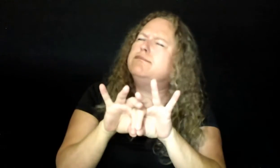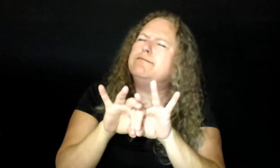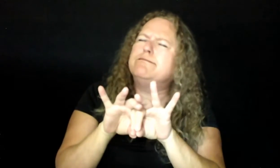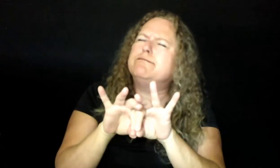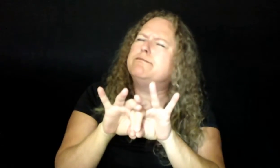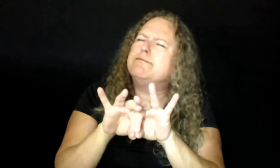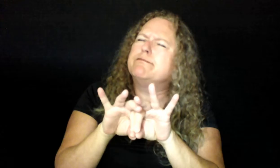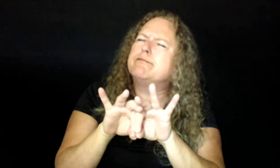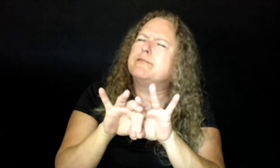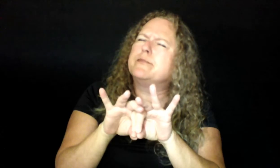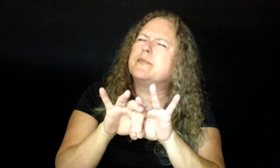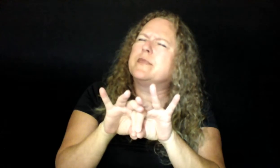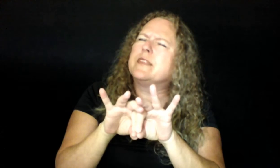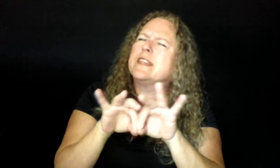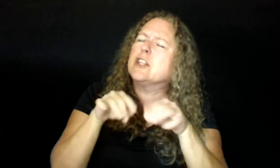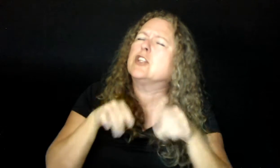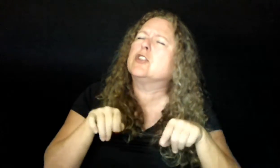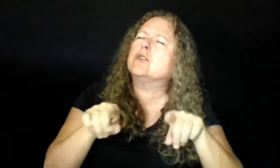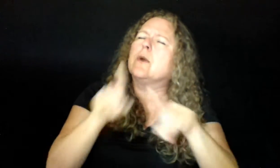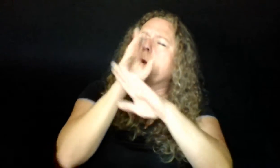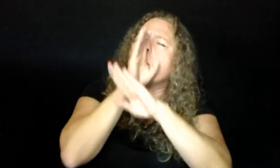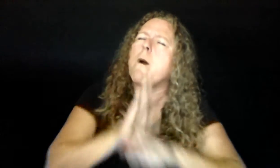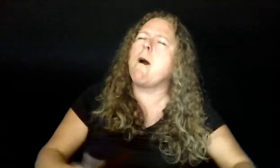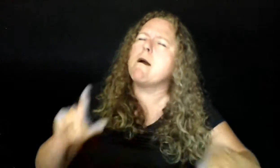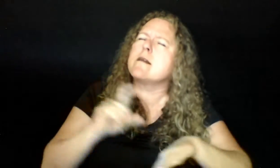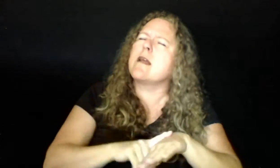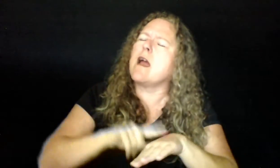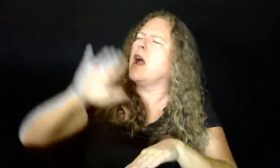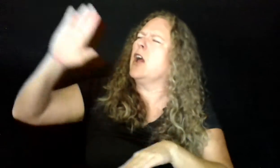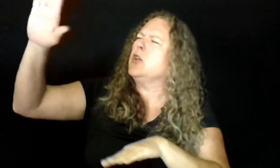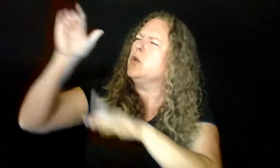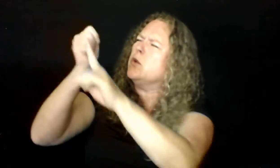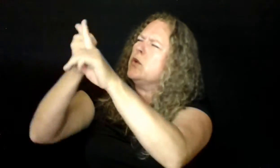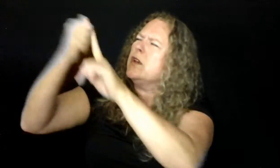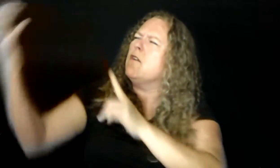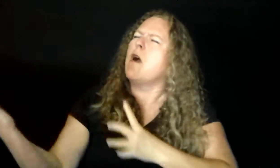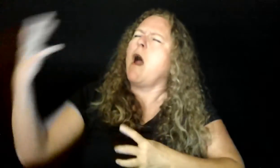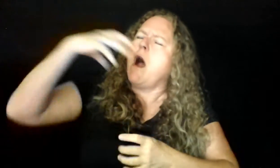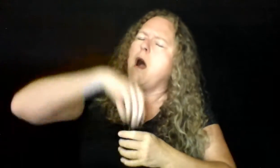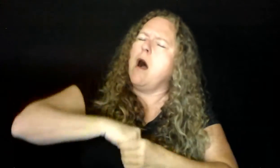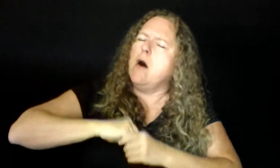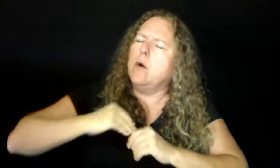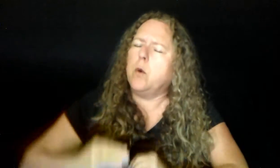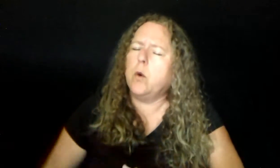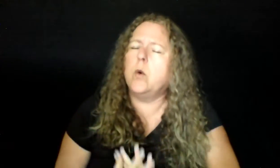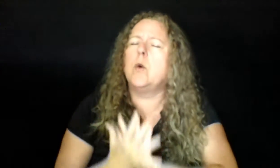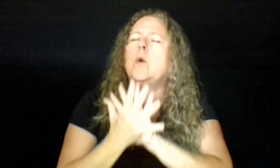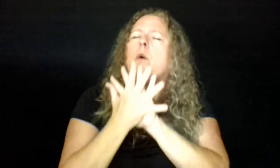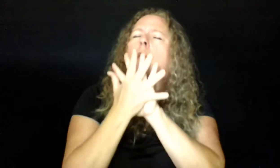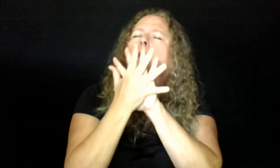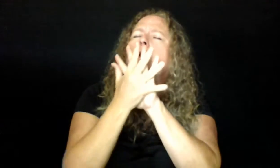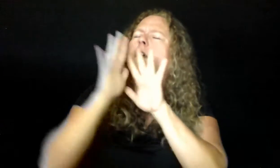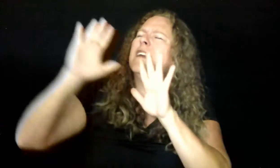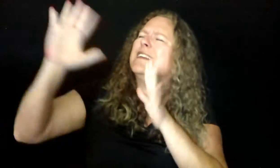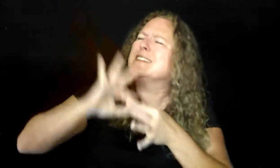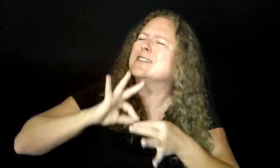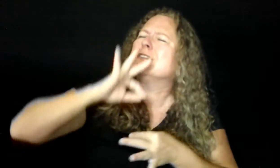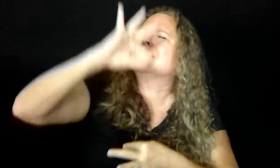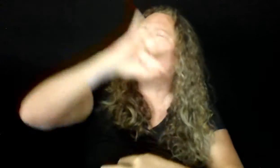In this stillness, fill us with your holy presence. Fill us with your spirit and power. Encourage us and guide us.